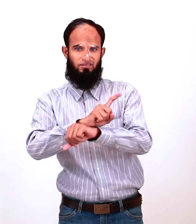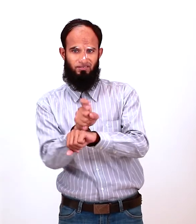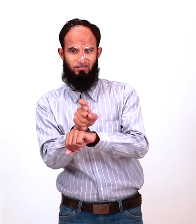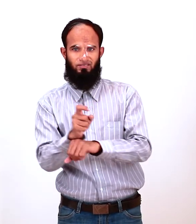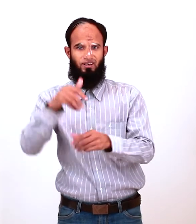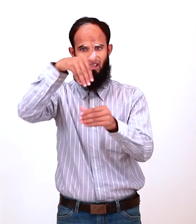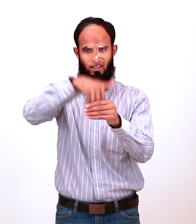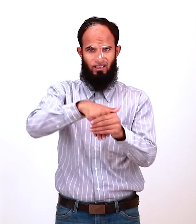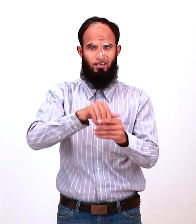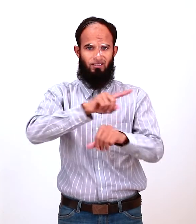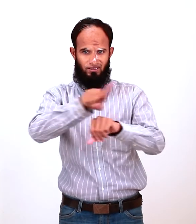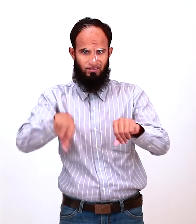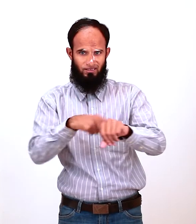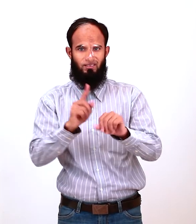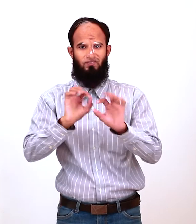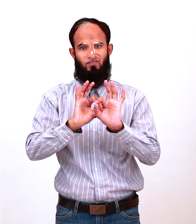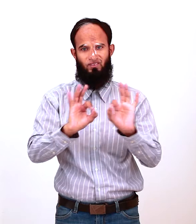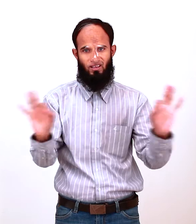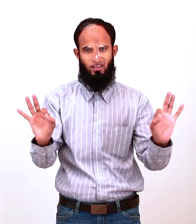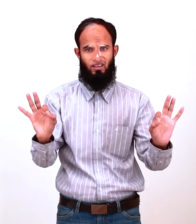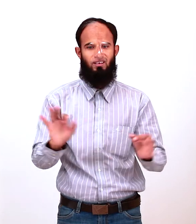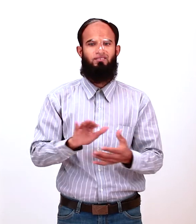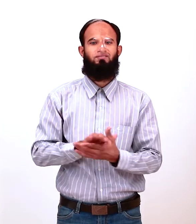hour and is read as o'clock.